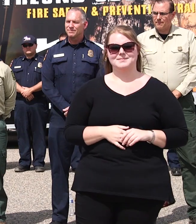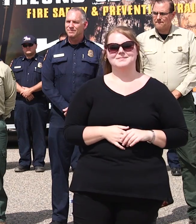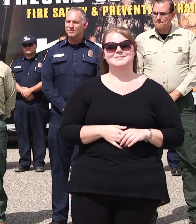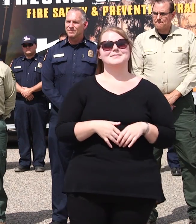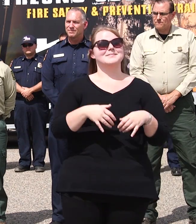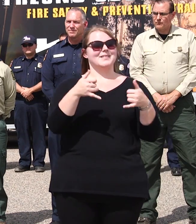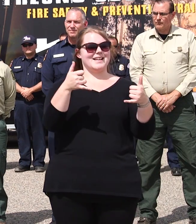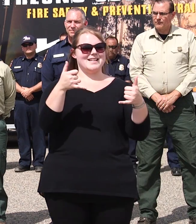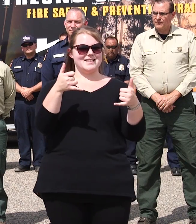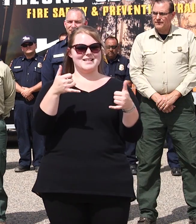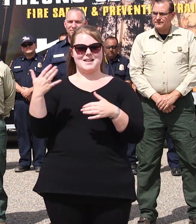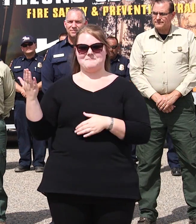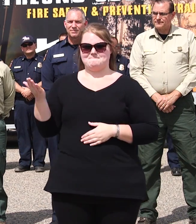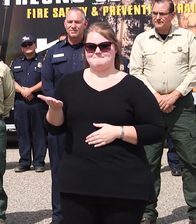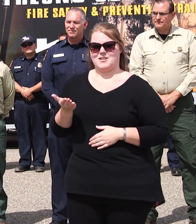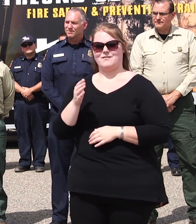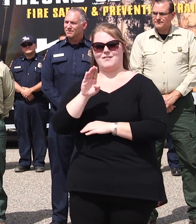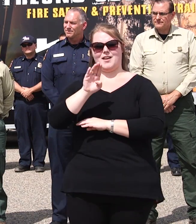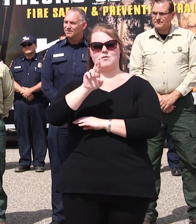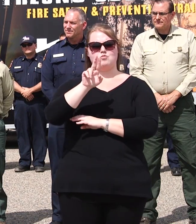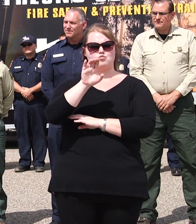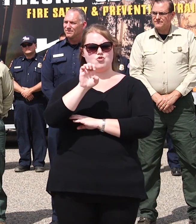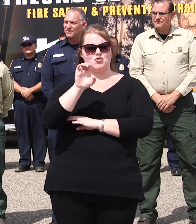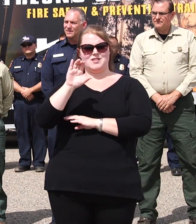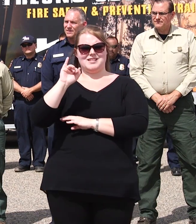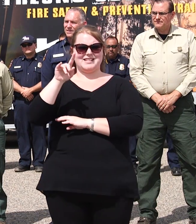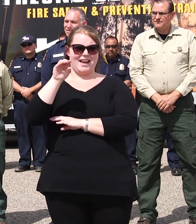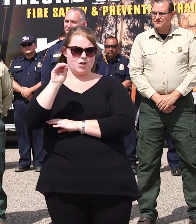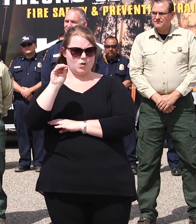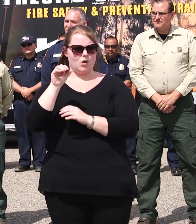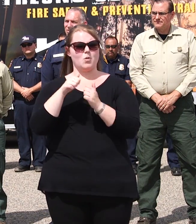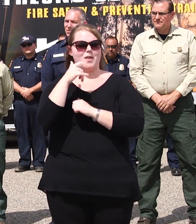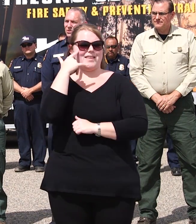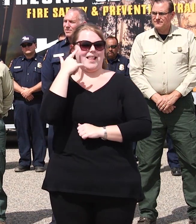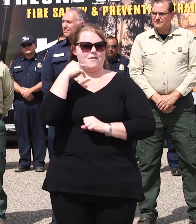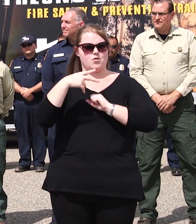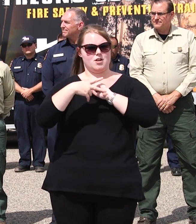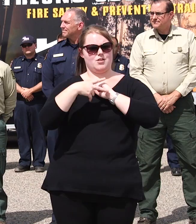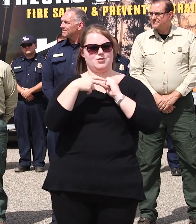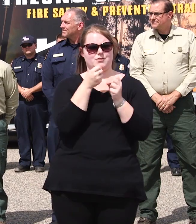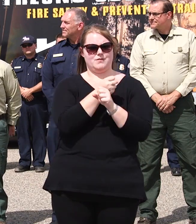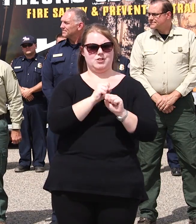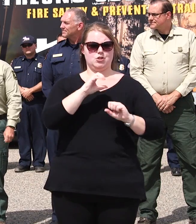I'd now like to call up Mr. Bruce Saito with California Conservation